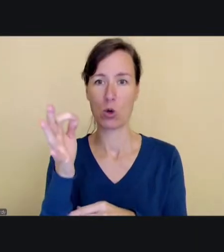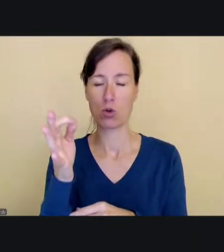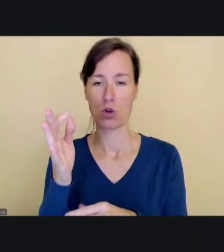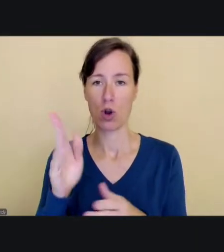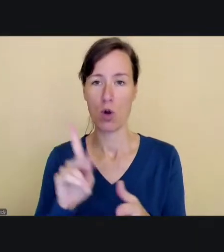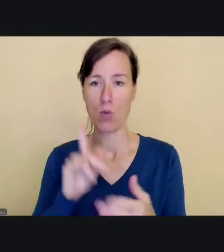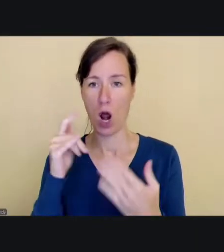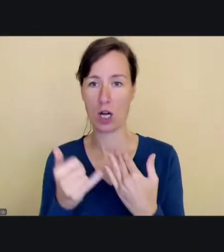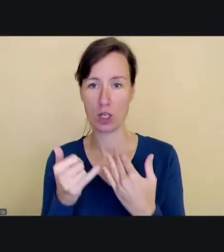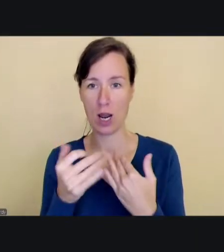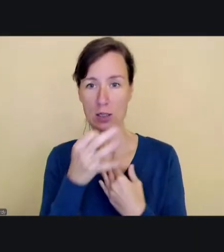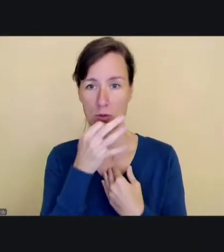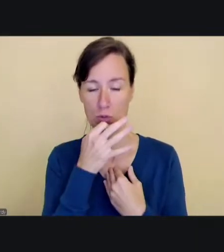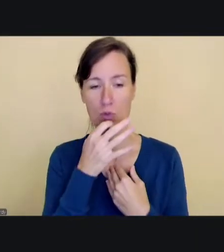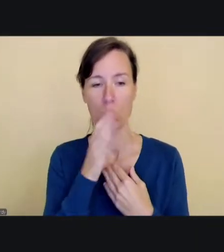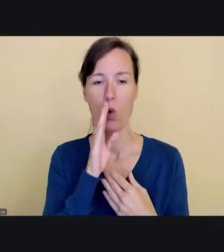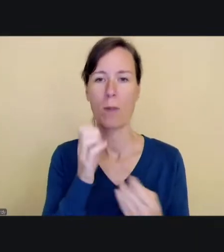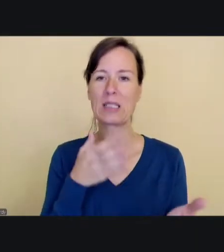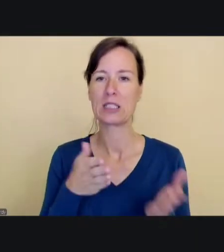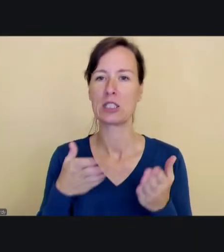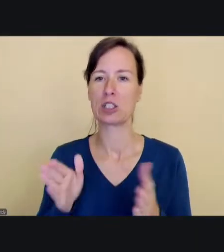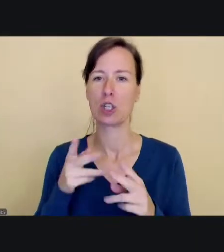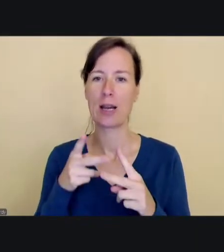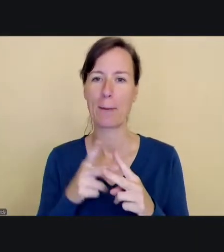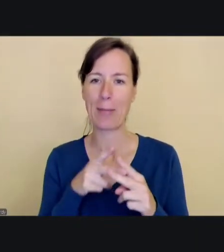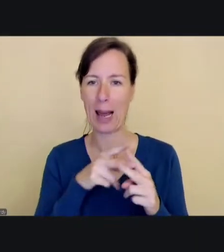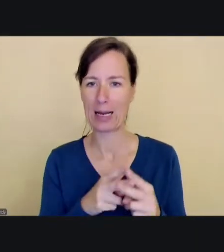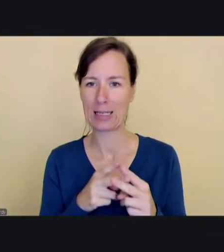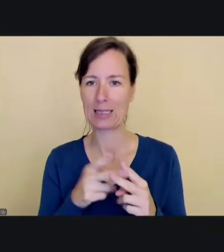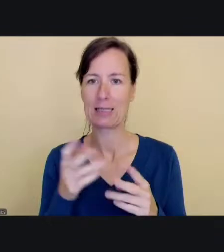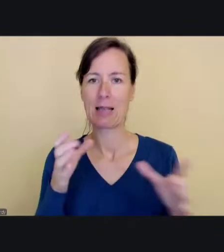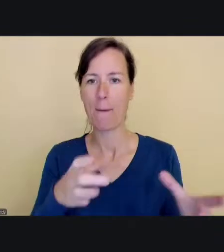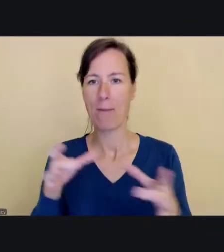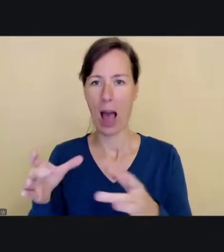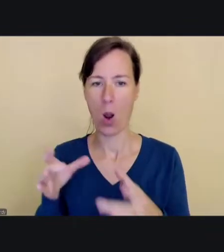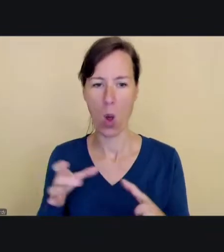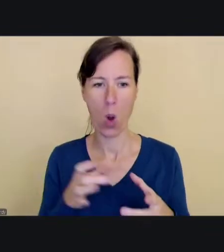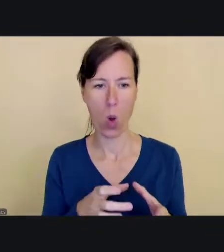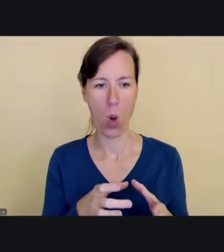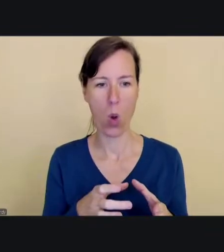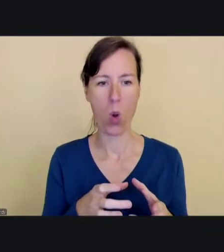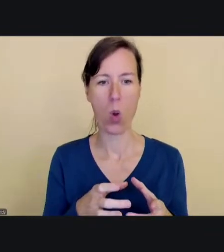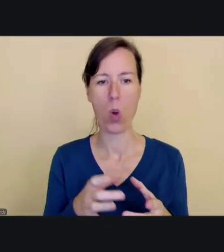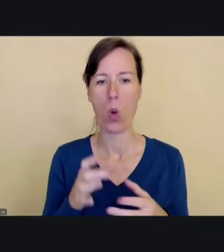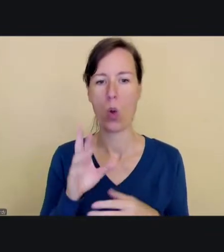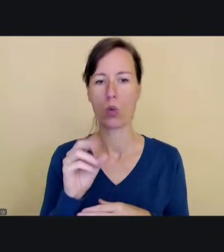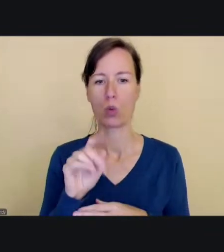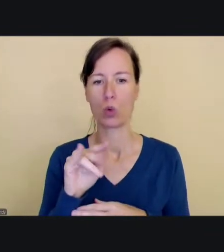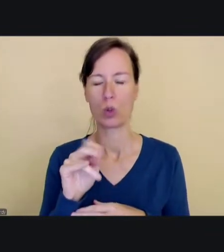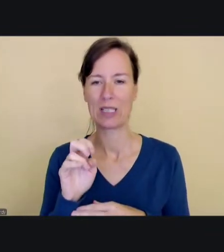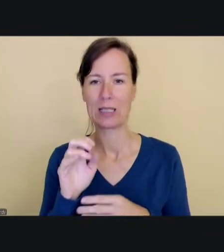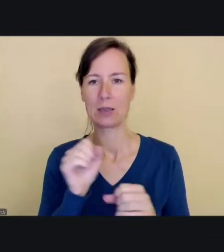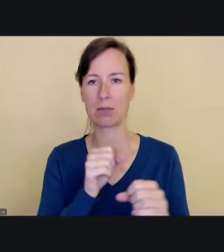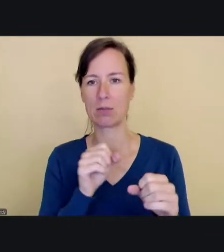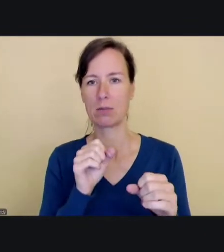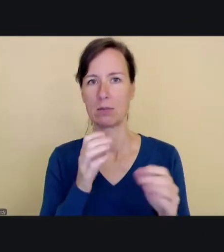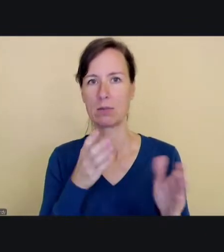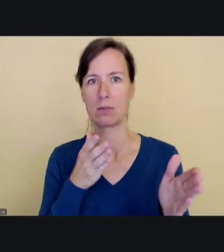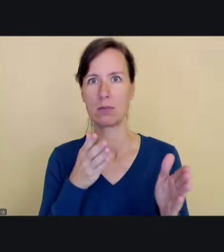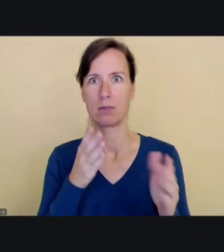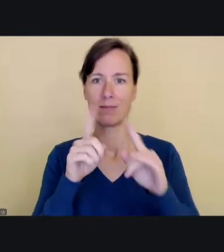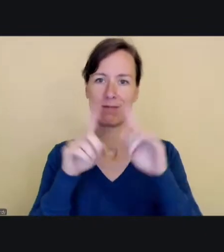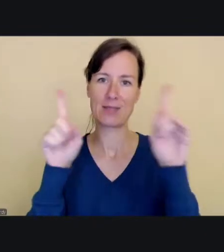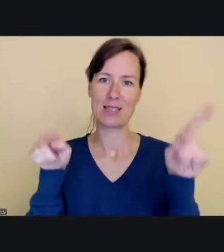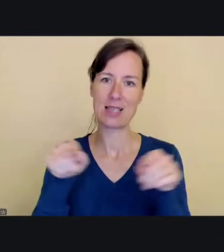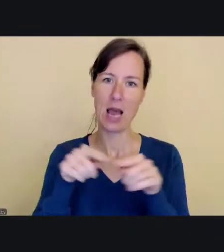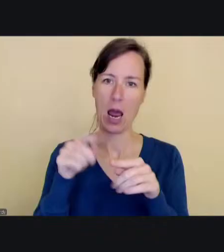doing routine pothole and street sign repairs throughout town, leaf collection preparation, and as you all